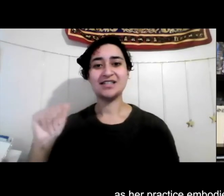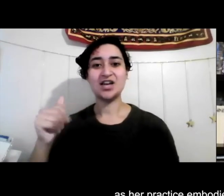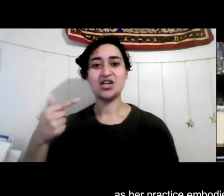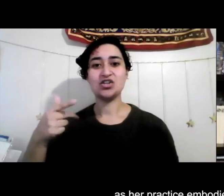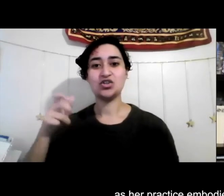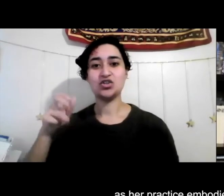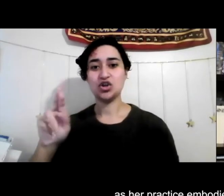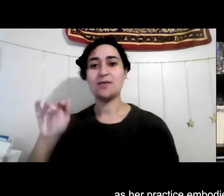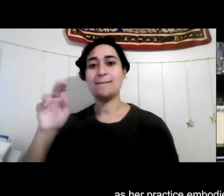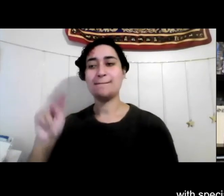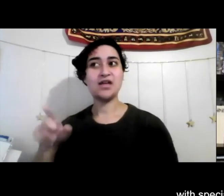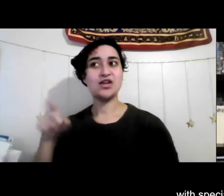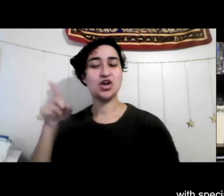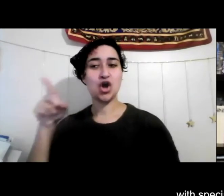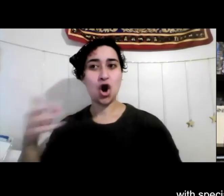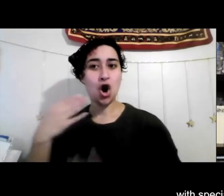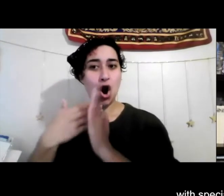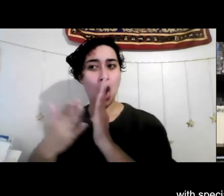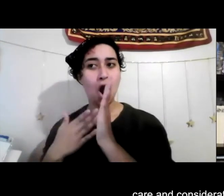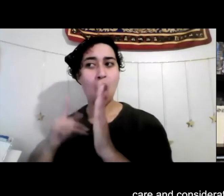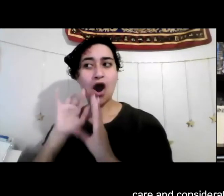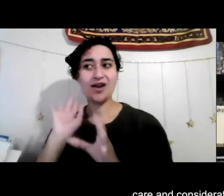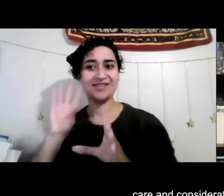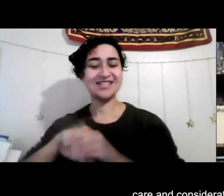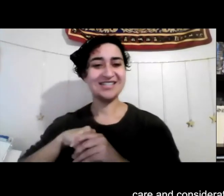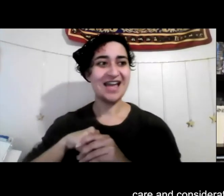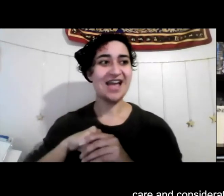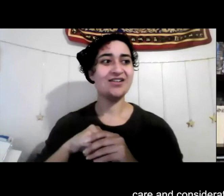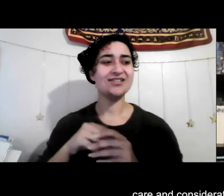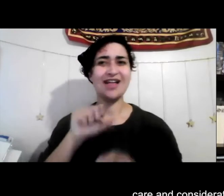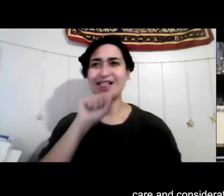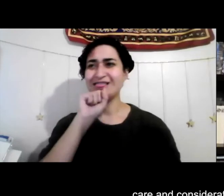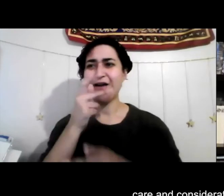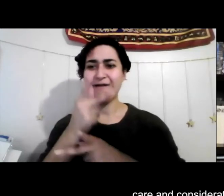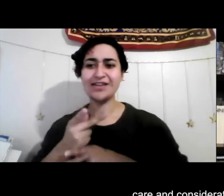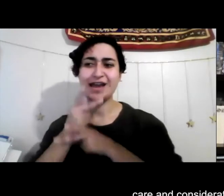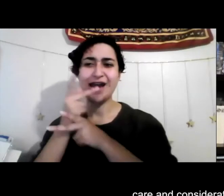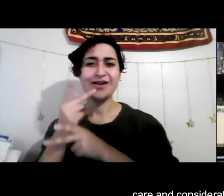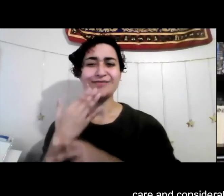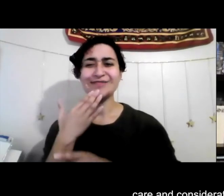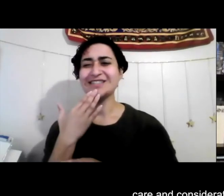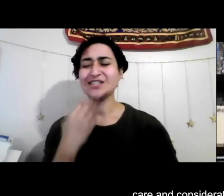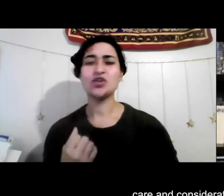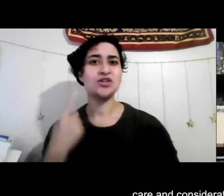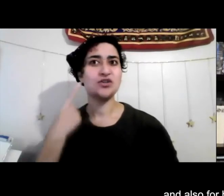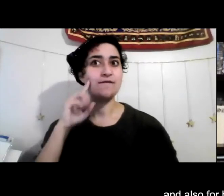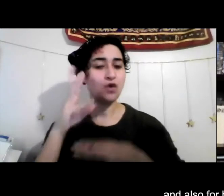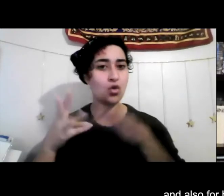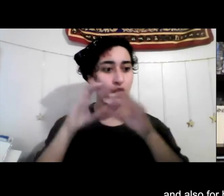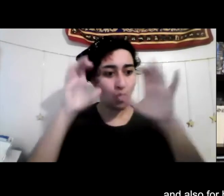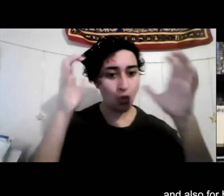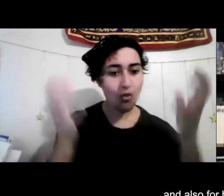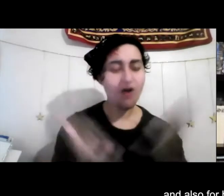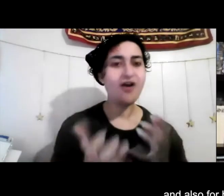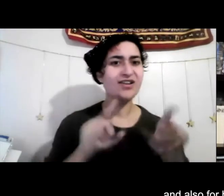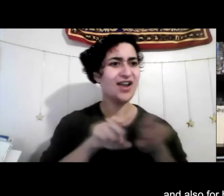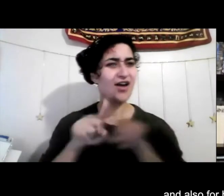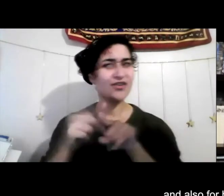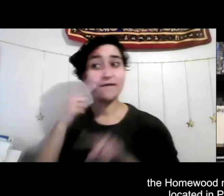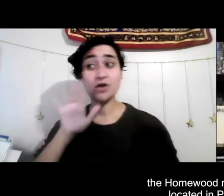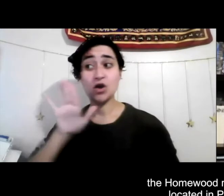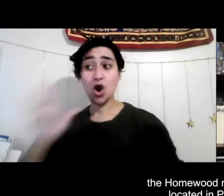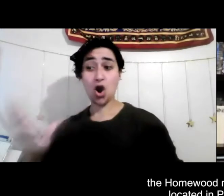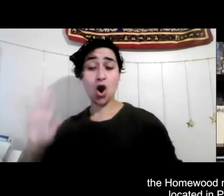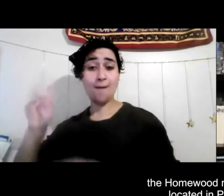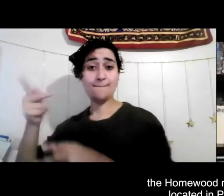embodies both those values with special love, care, and consideration for the world, and also for her home,